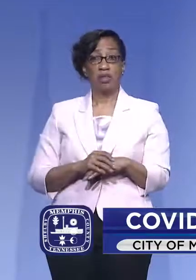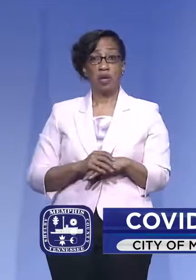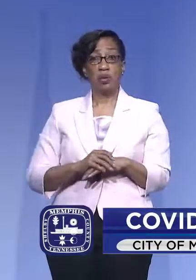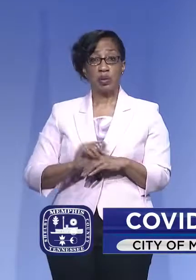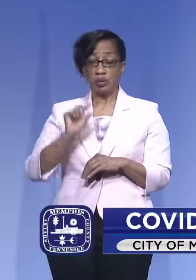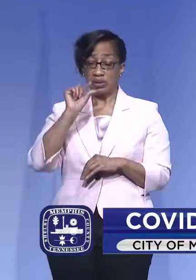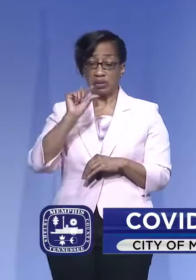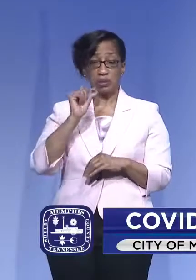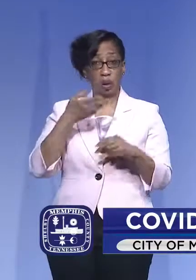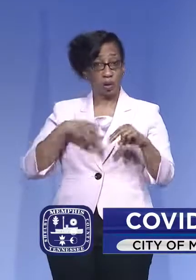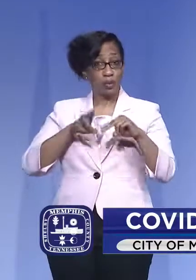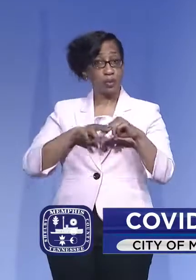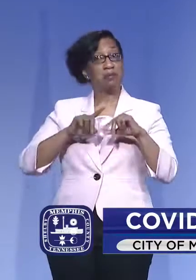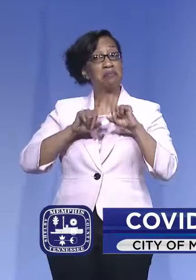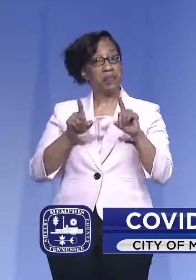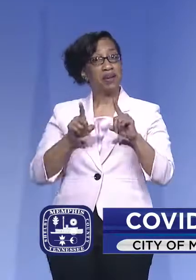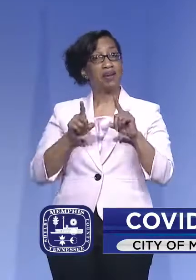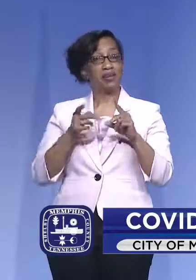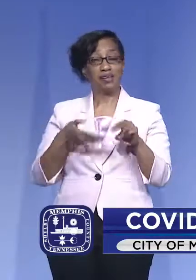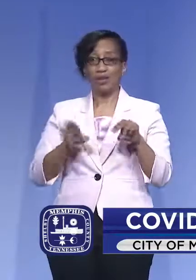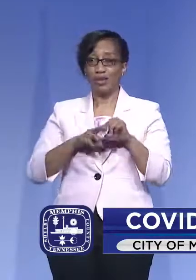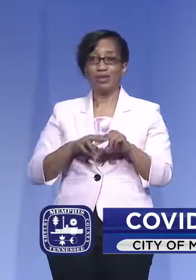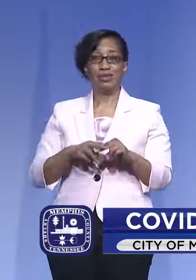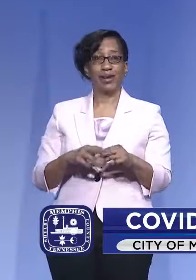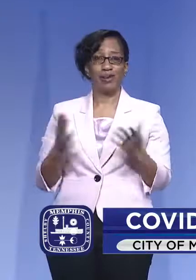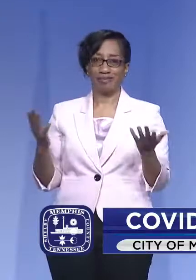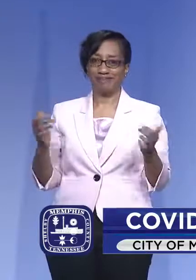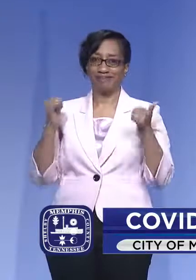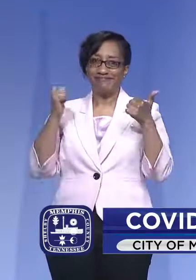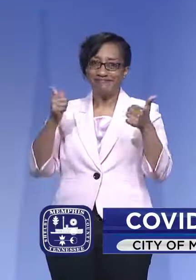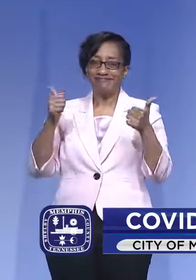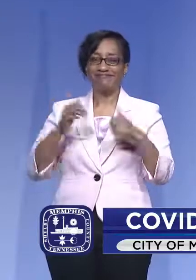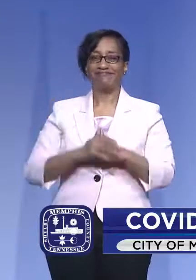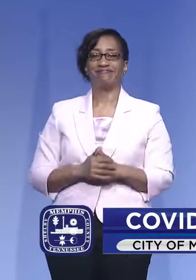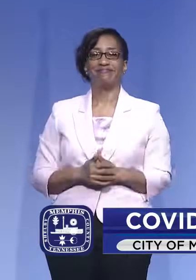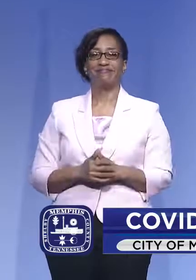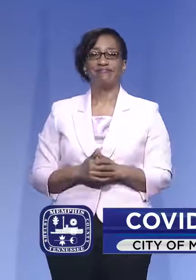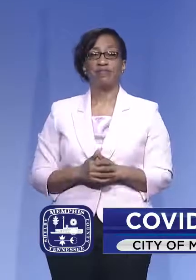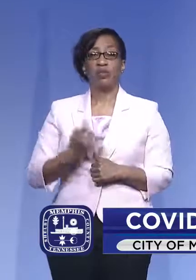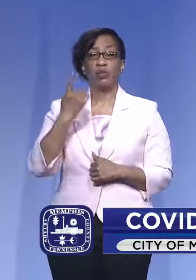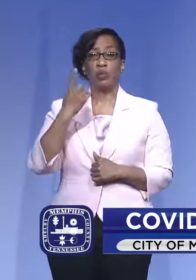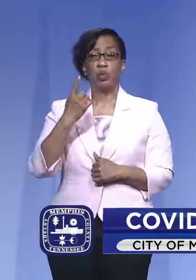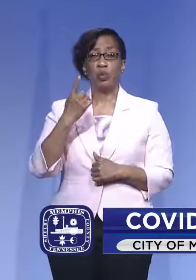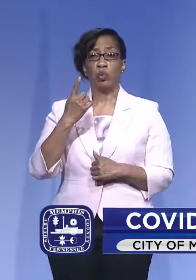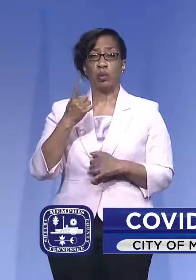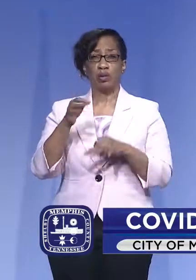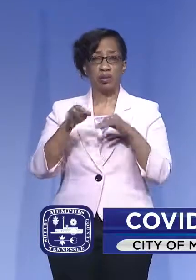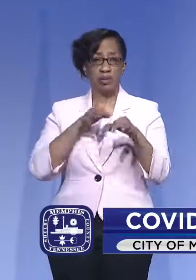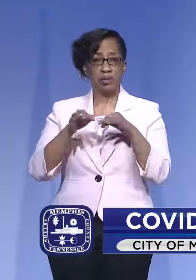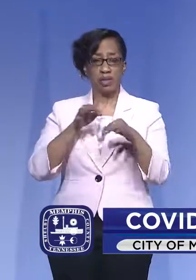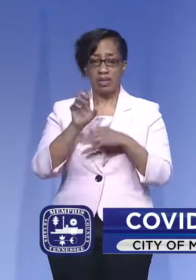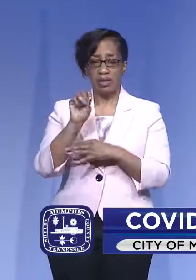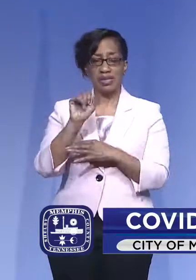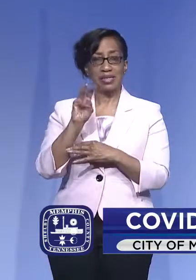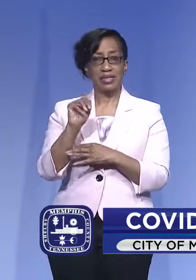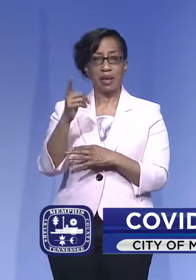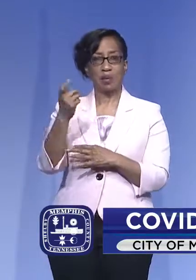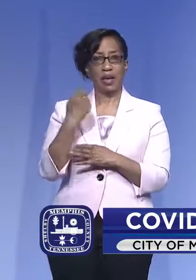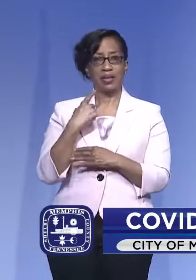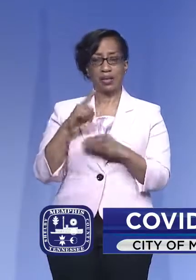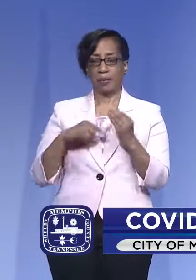rise, but a rise nonetheless, and I'll take wins when I can get them. I do want to make one correction. Sam asked the question about the number